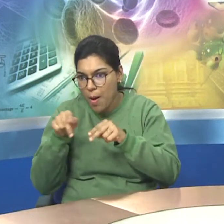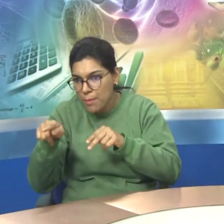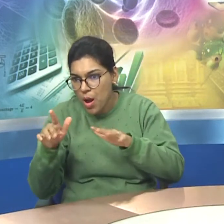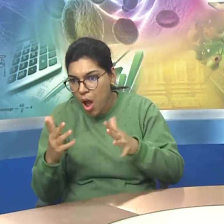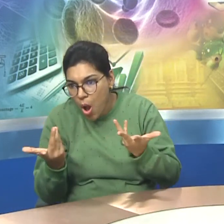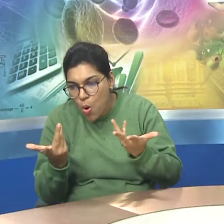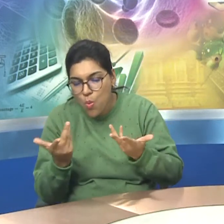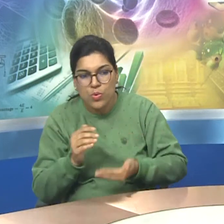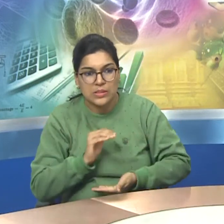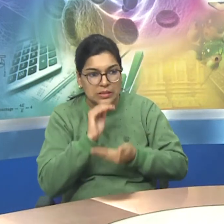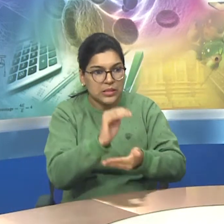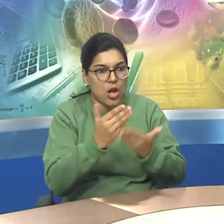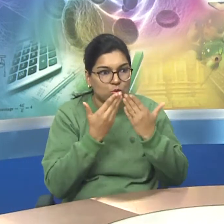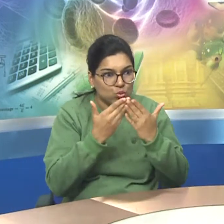Means we have closed our mind